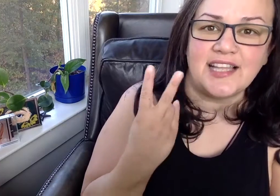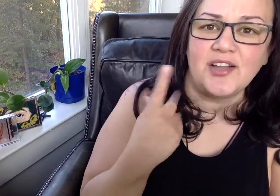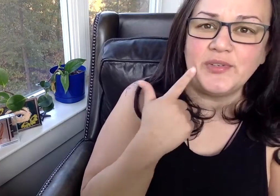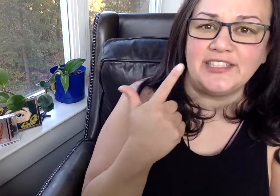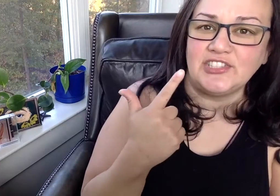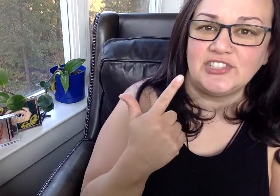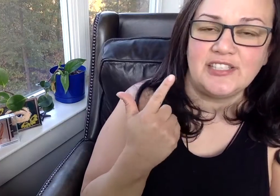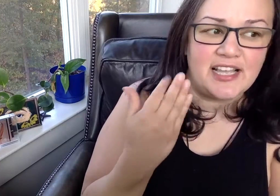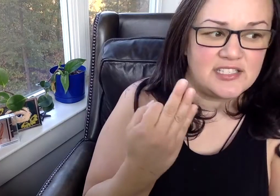sandwich, yeah,